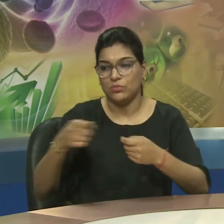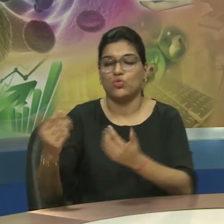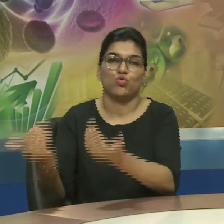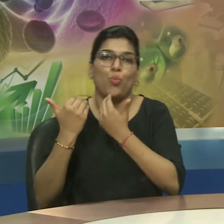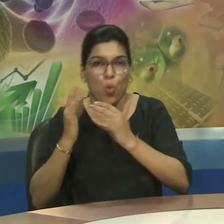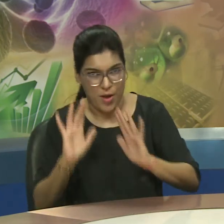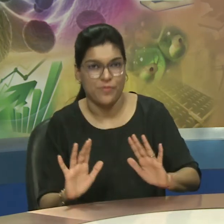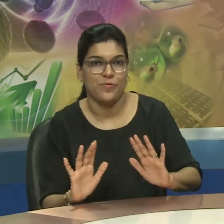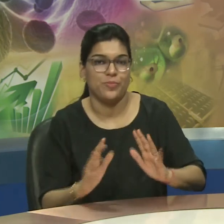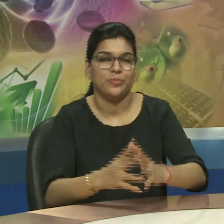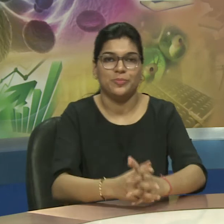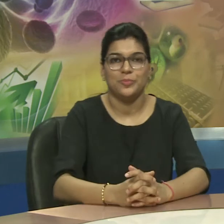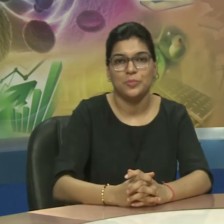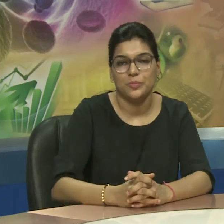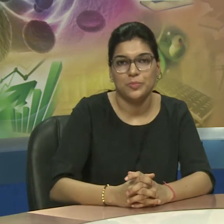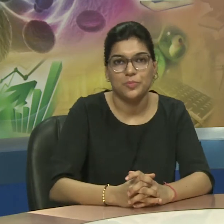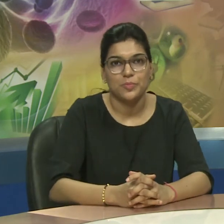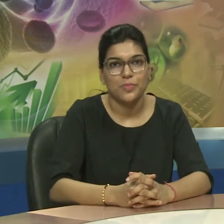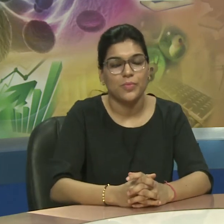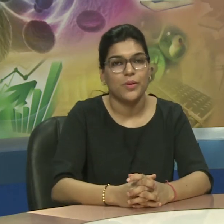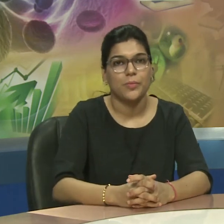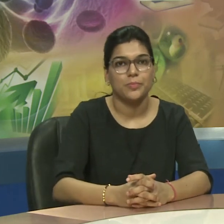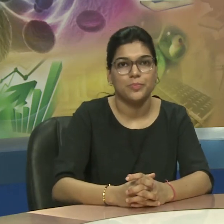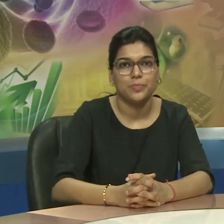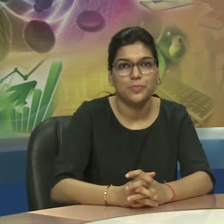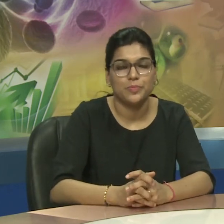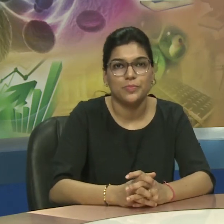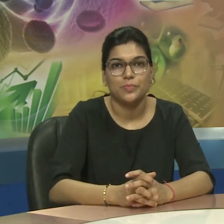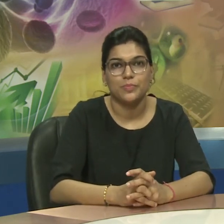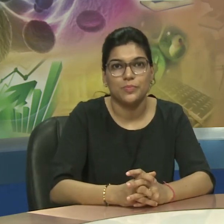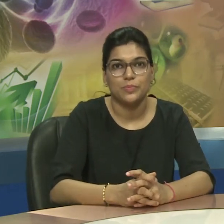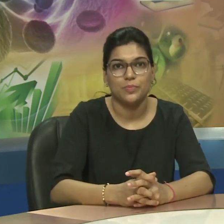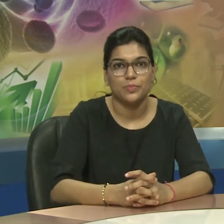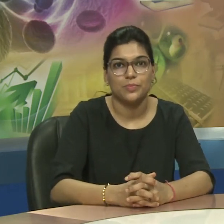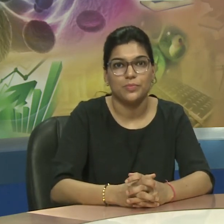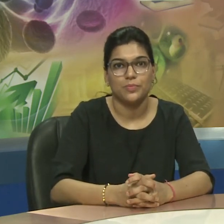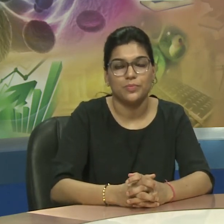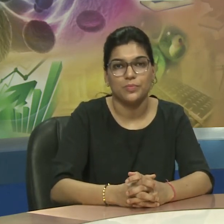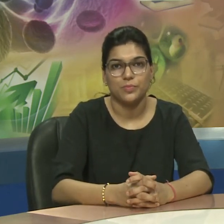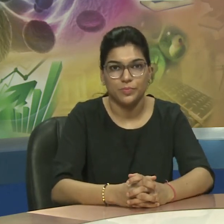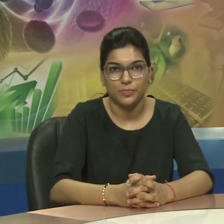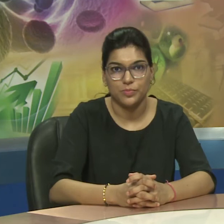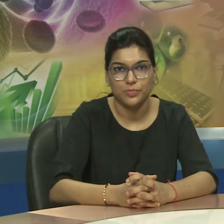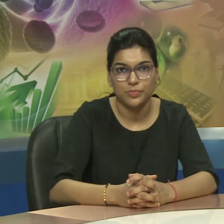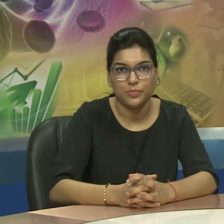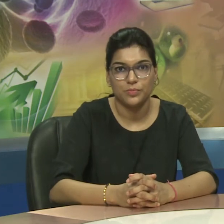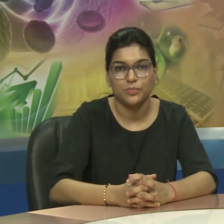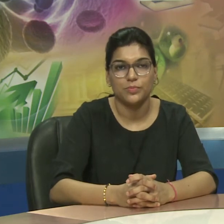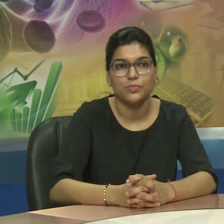of loss on account of fraud and dishonesty on the part of employee handling cash or in charge of